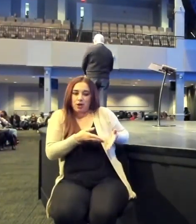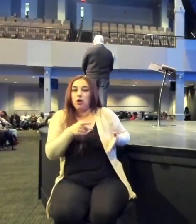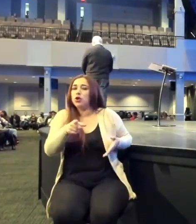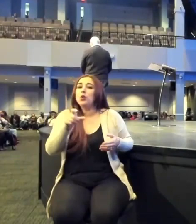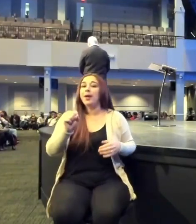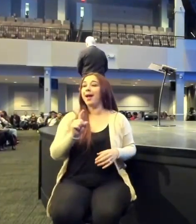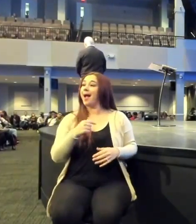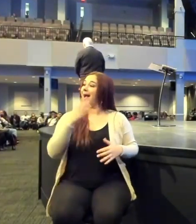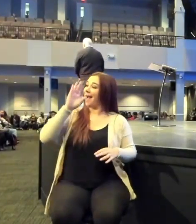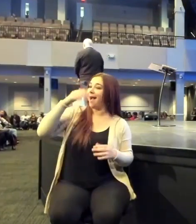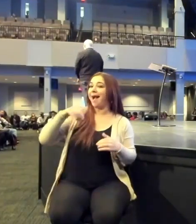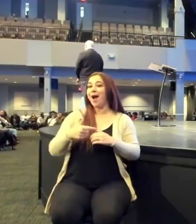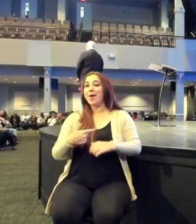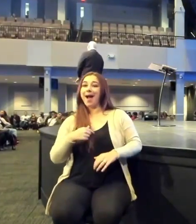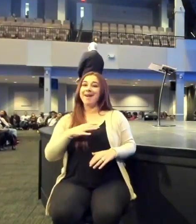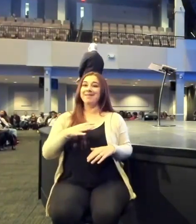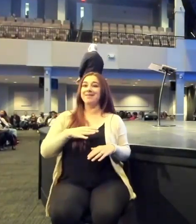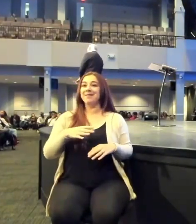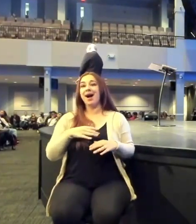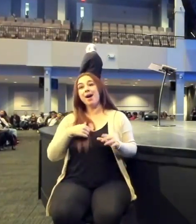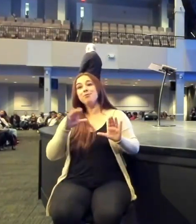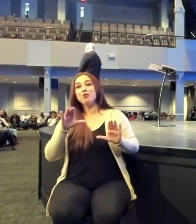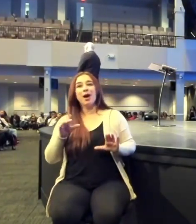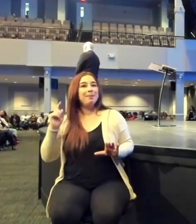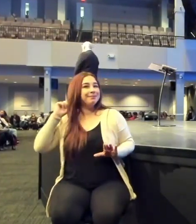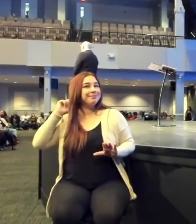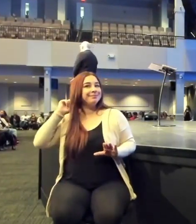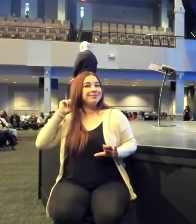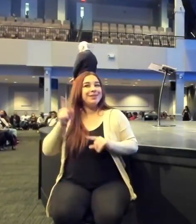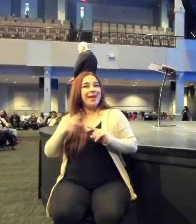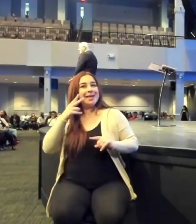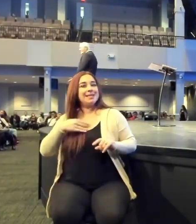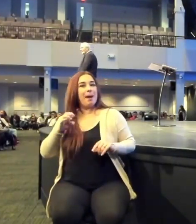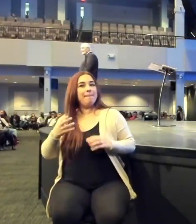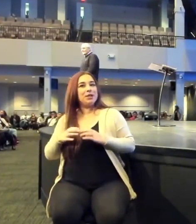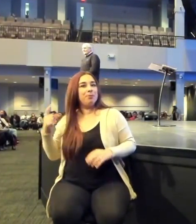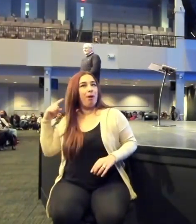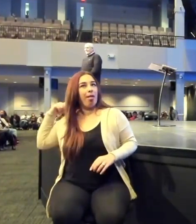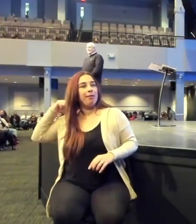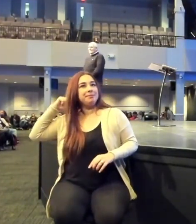walk around, hi, how are you today? I'm fine. How are you? I'm great. You just can't see my beach ball.